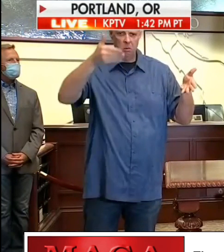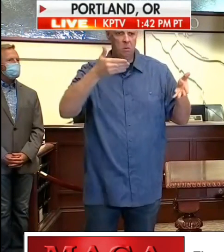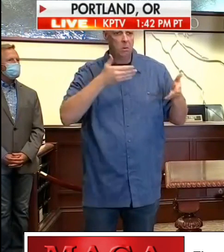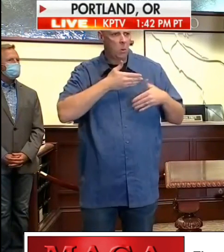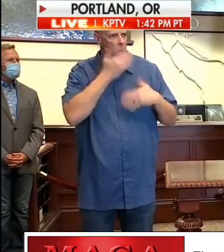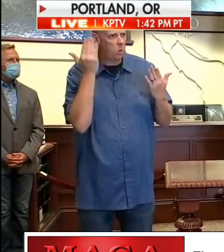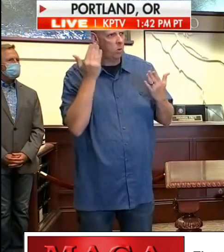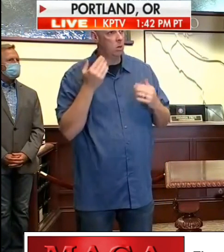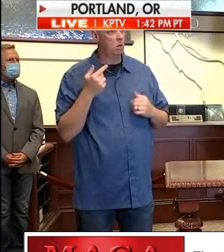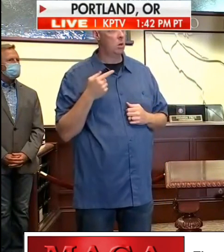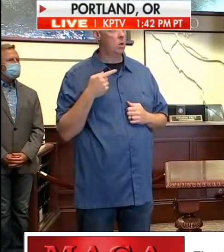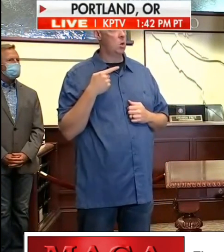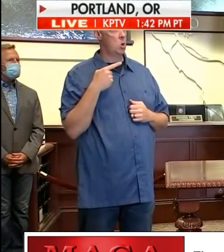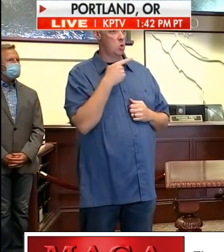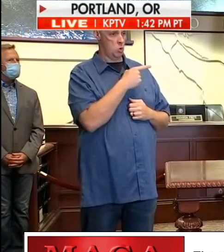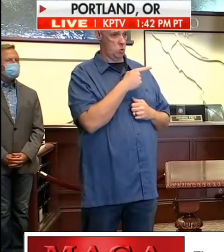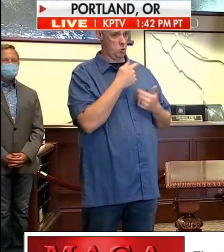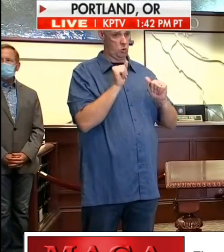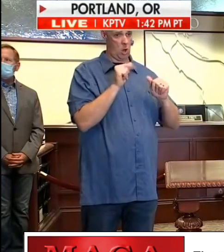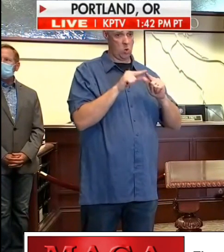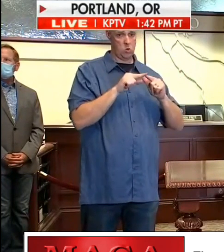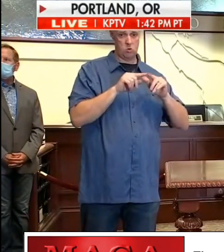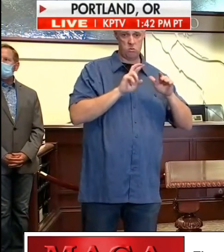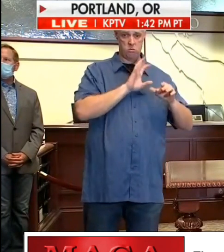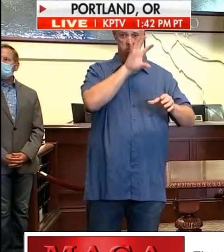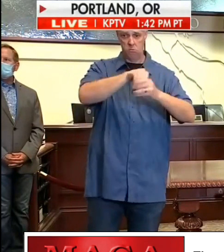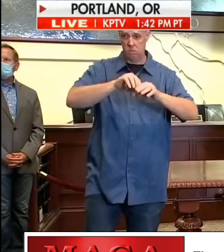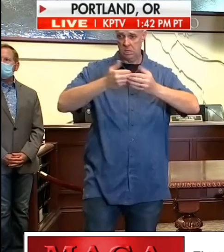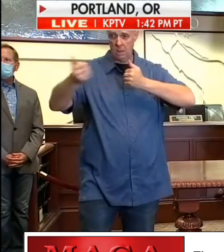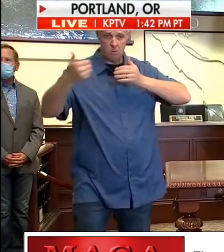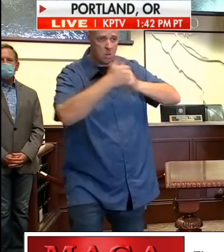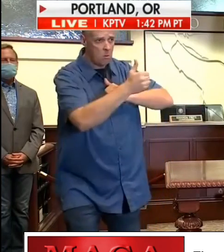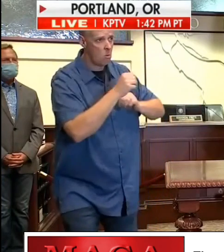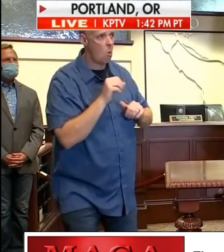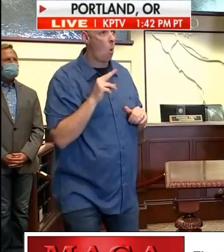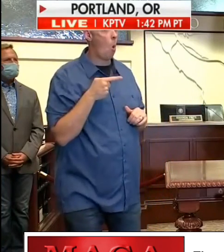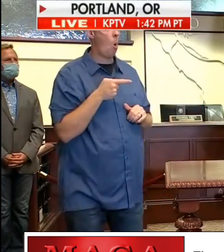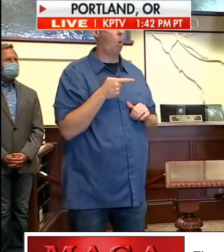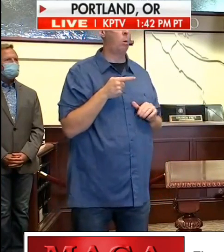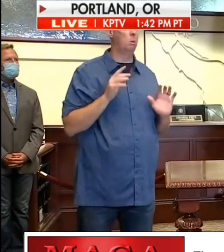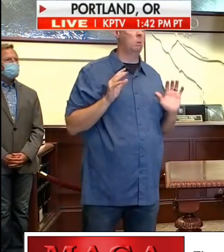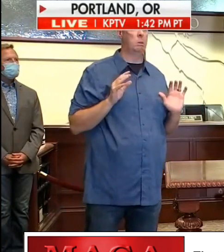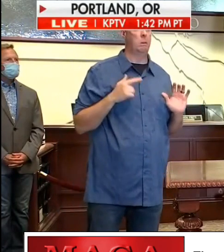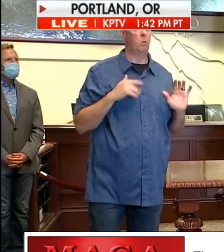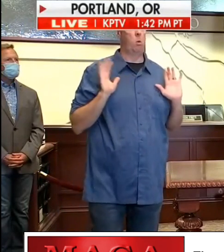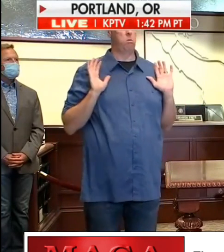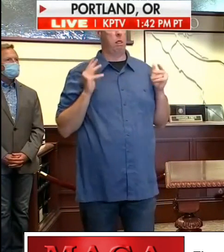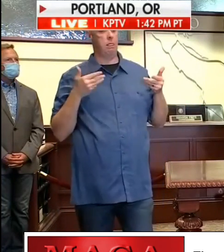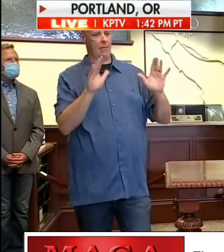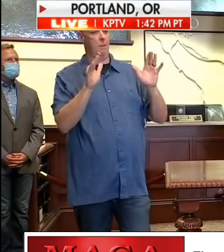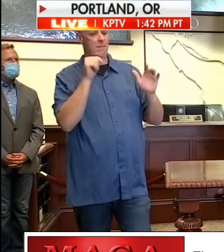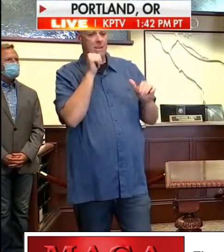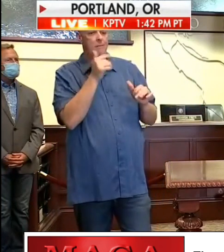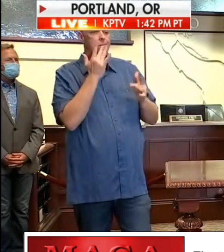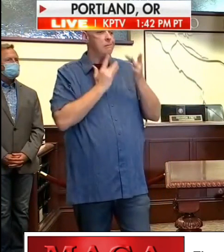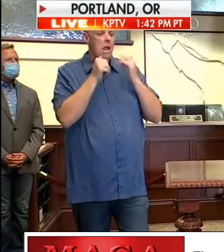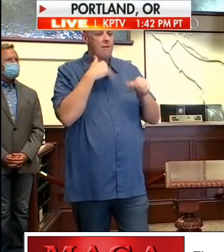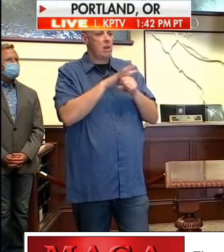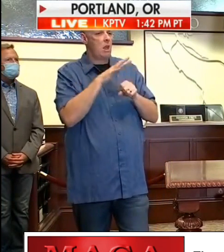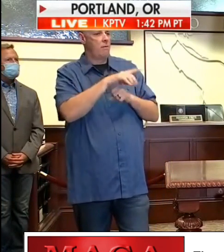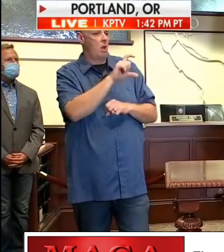asking, were you trying to insert yourself and separate the group, or were you saying, because you don't have enough officers, you're going to stay away and just let it play